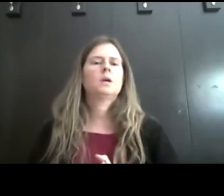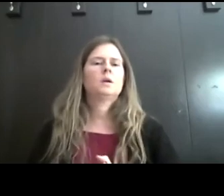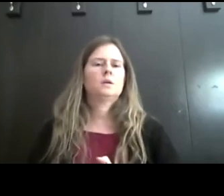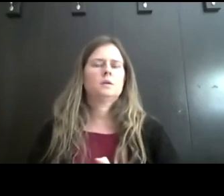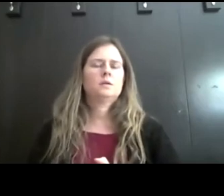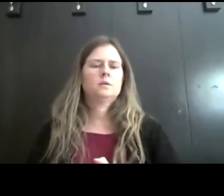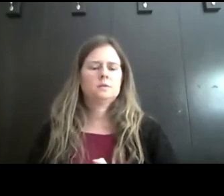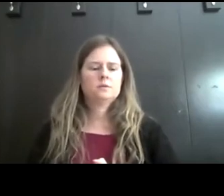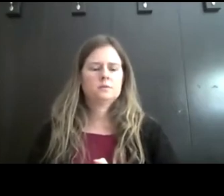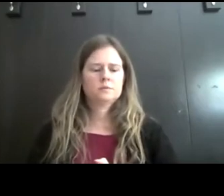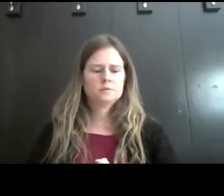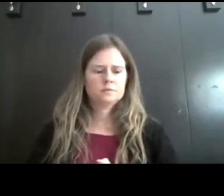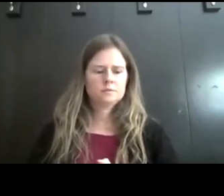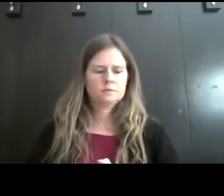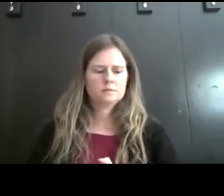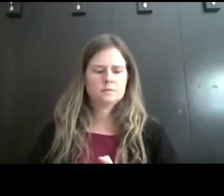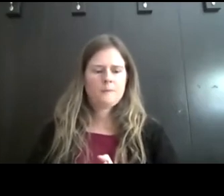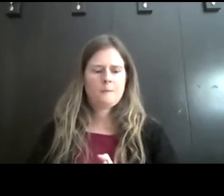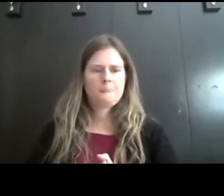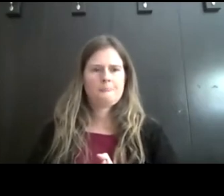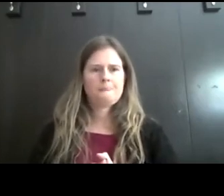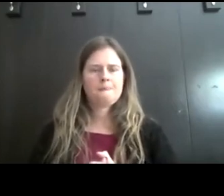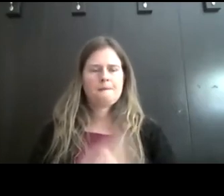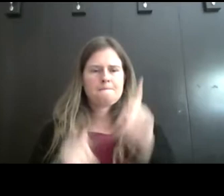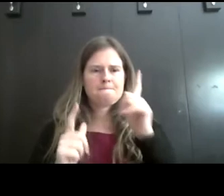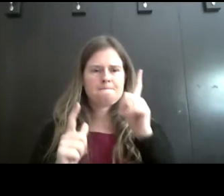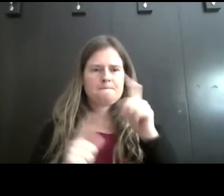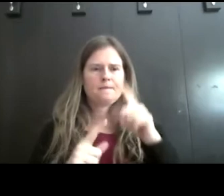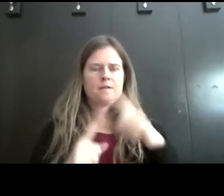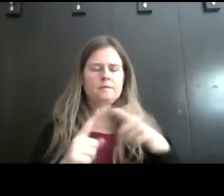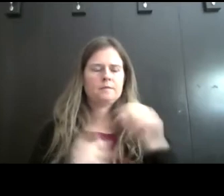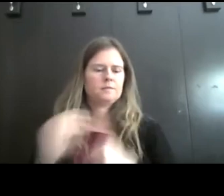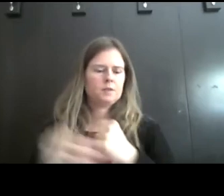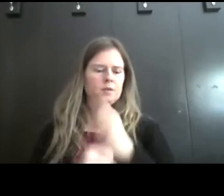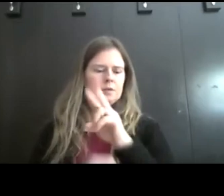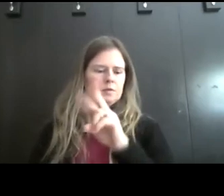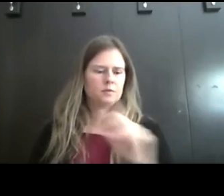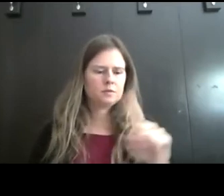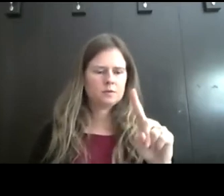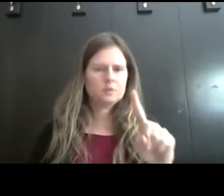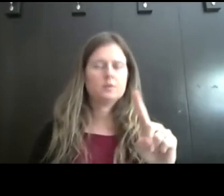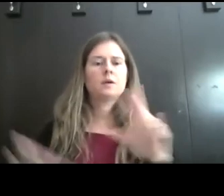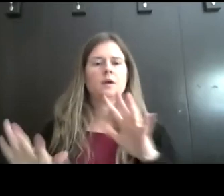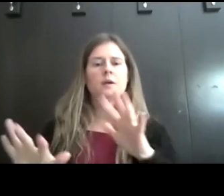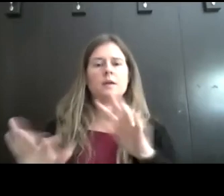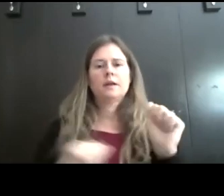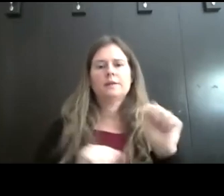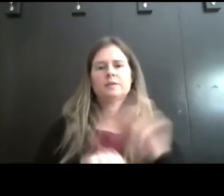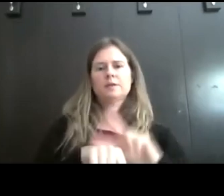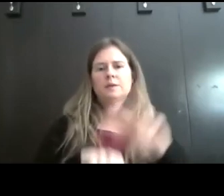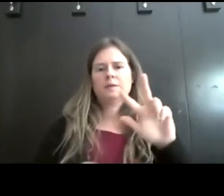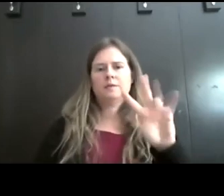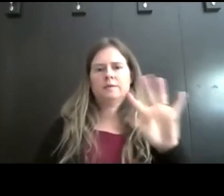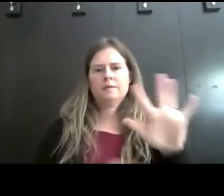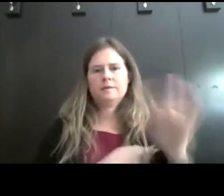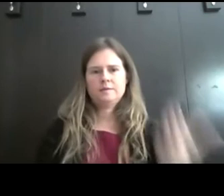This picture here is from 2001. We left at 3:45 in the morning. That's Gilbert Ansueta, a dear friend